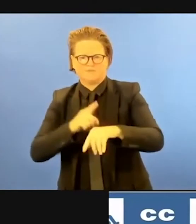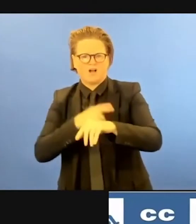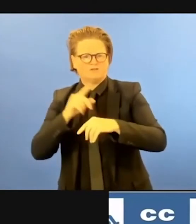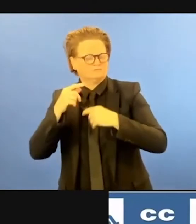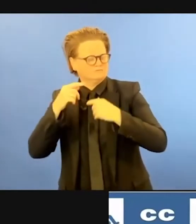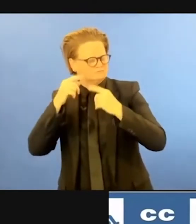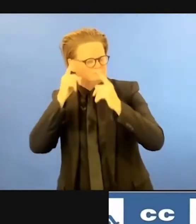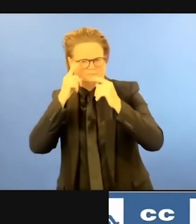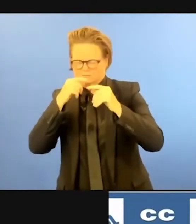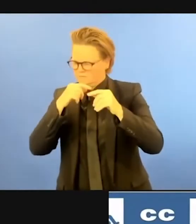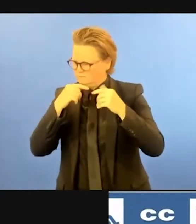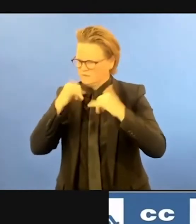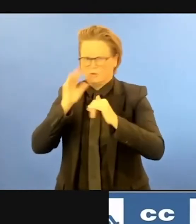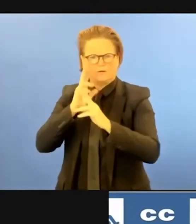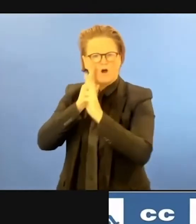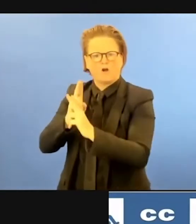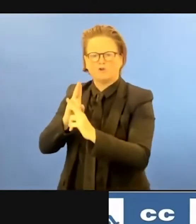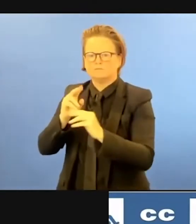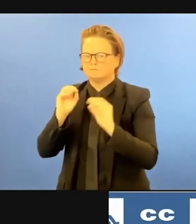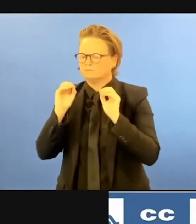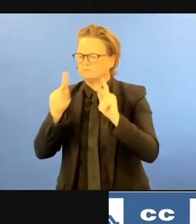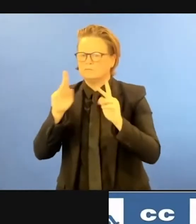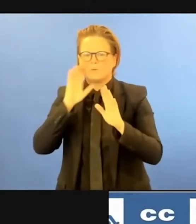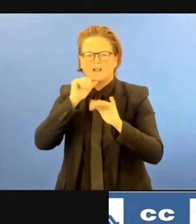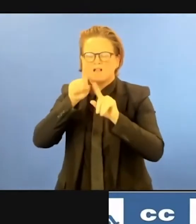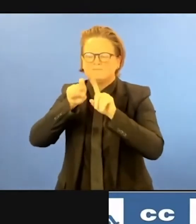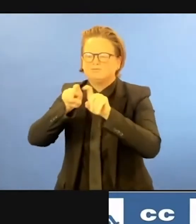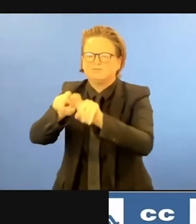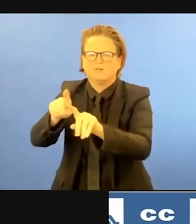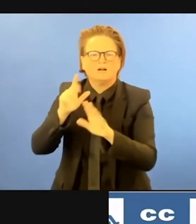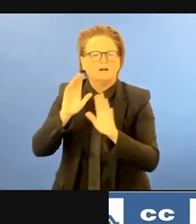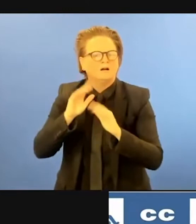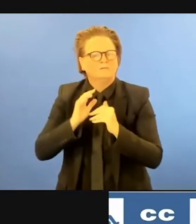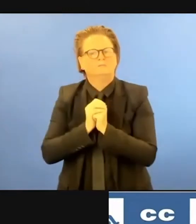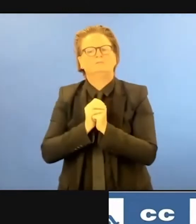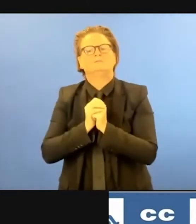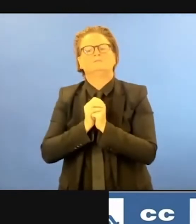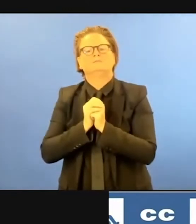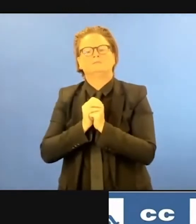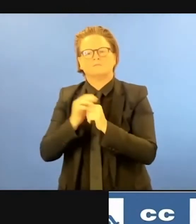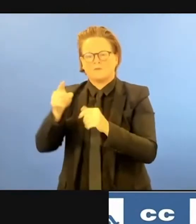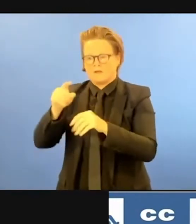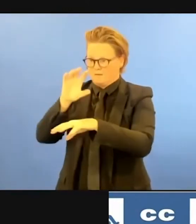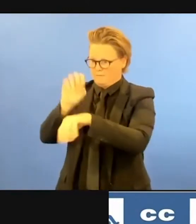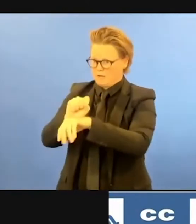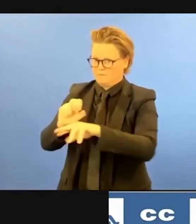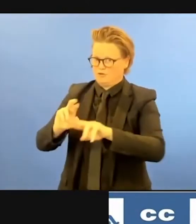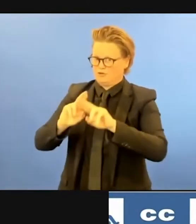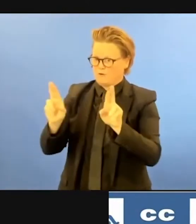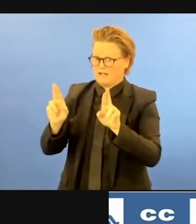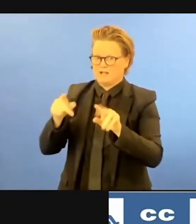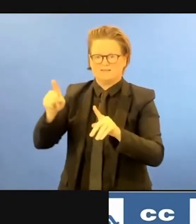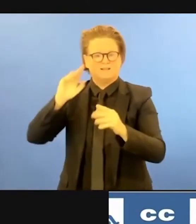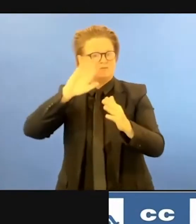that's all that you need to provide, really. When you get to your vaccine appointment, you're going to be asked for your ID and your